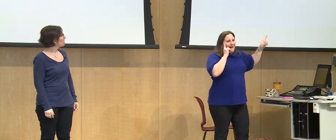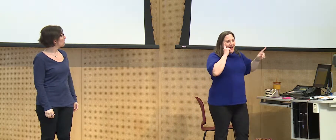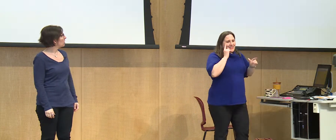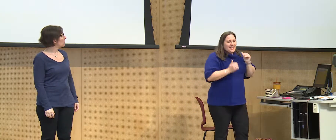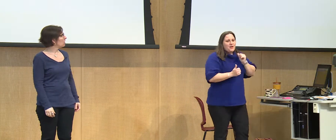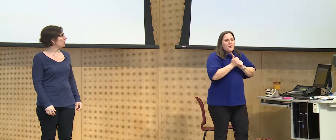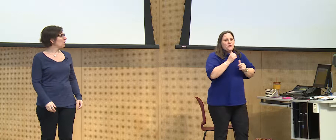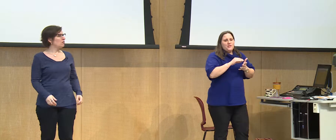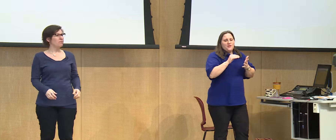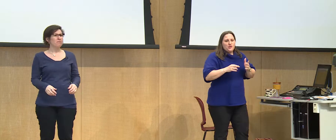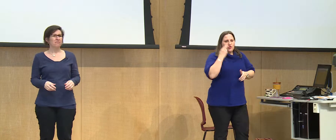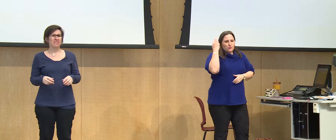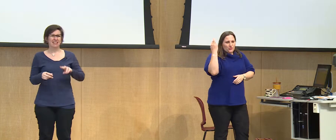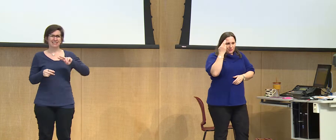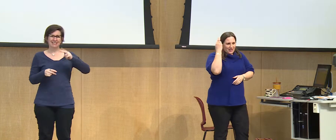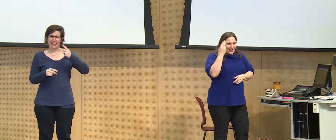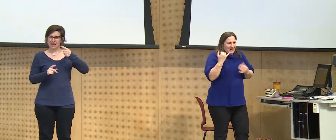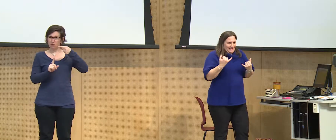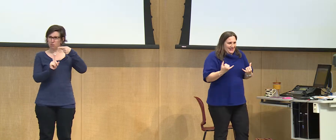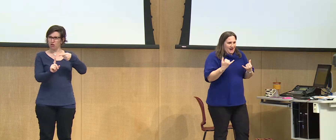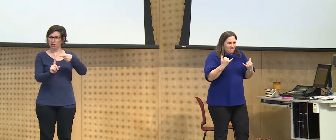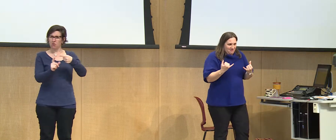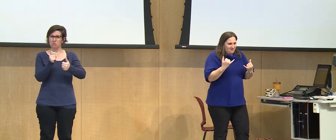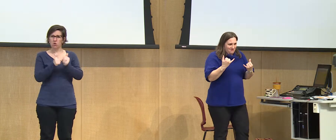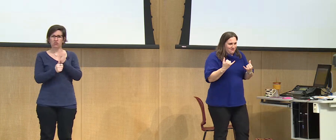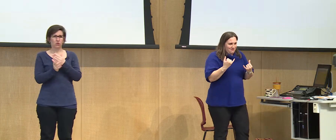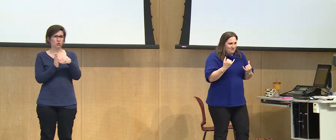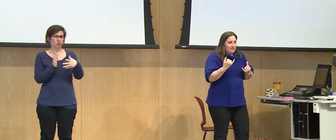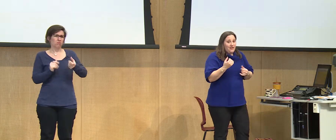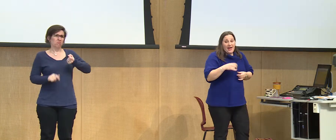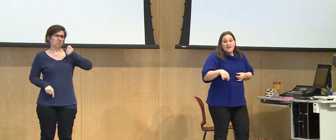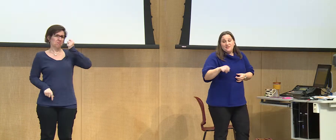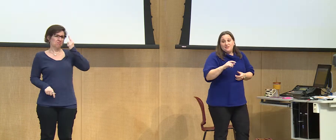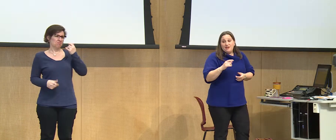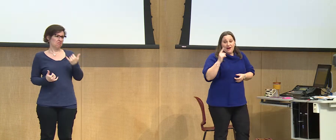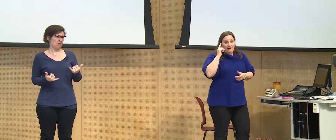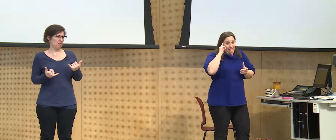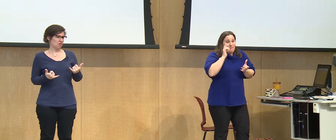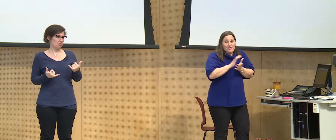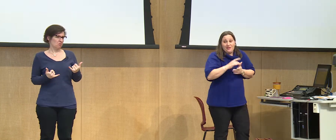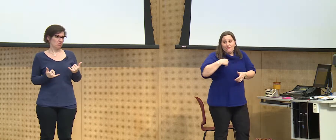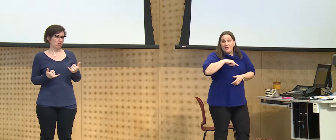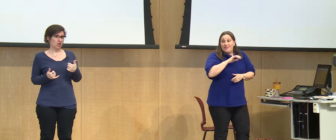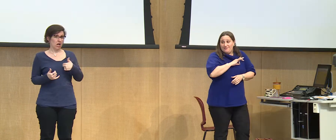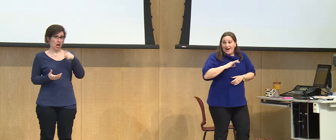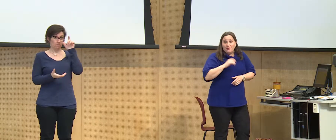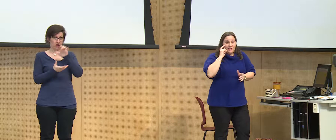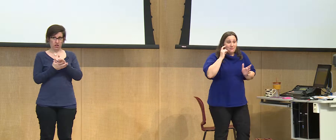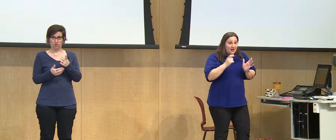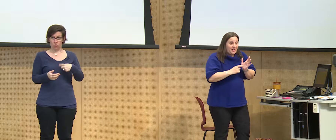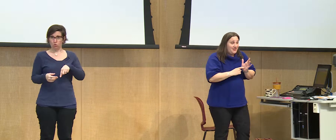I think most of our students realize now, and I believe we as faculty